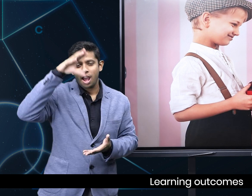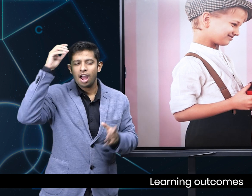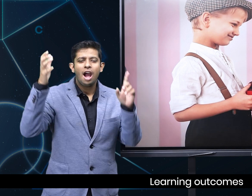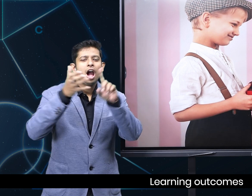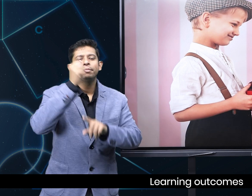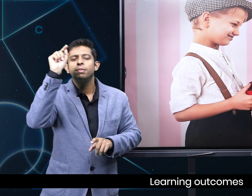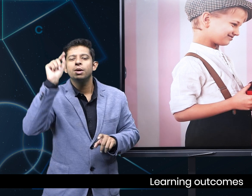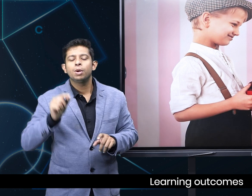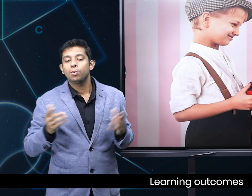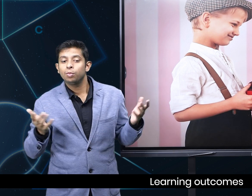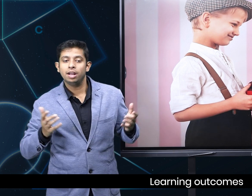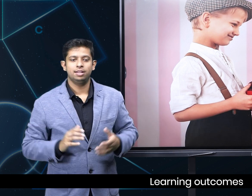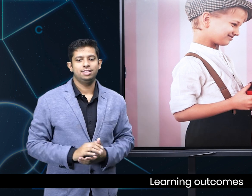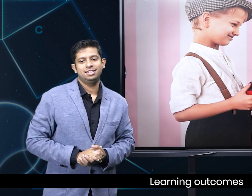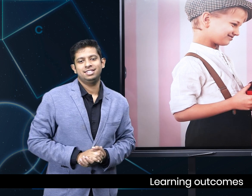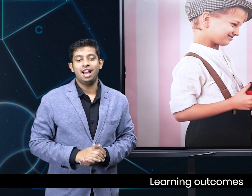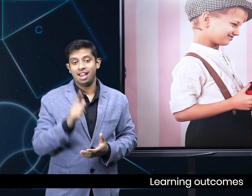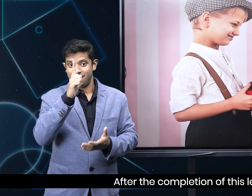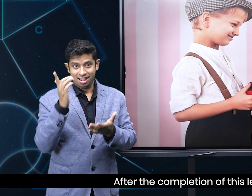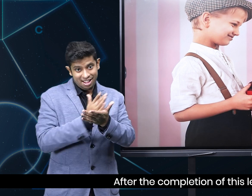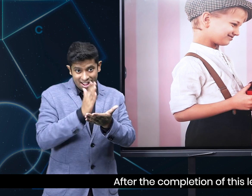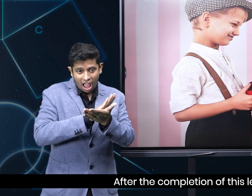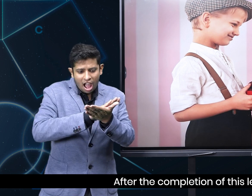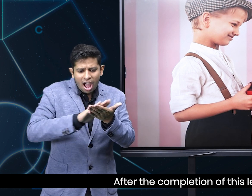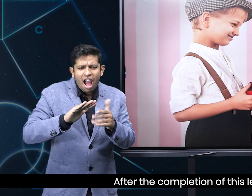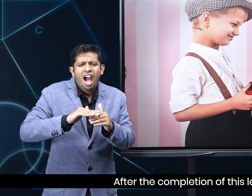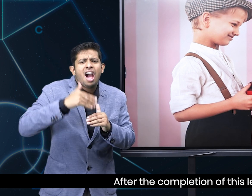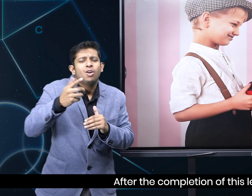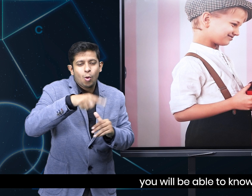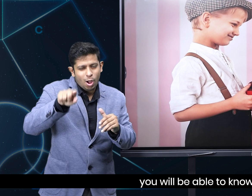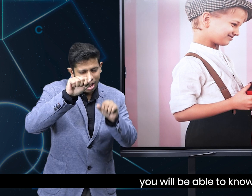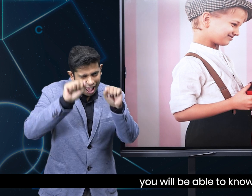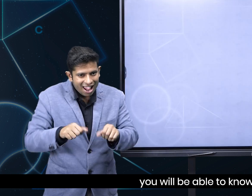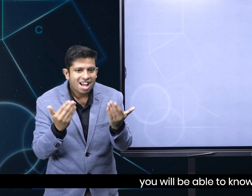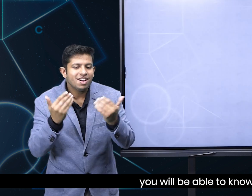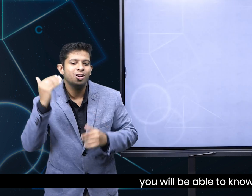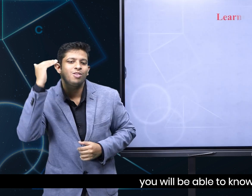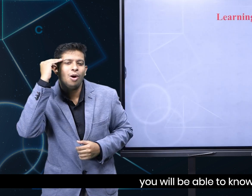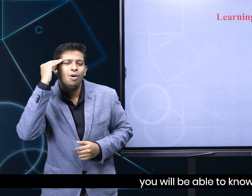Learning outcomes. After the completion of this lesson, you will be able to know,